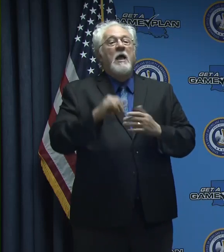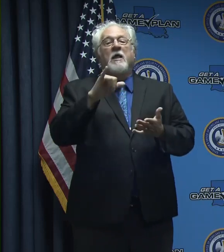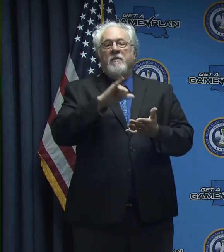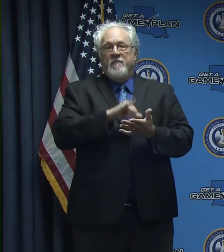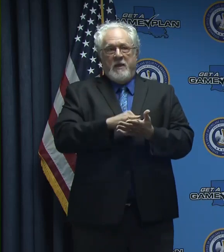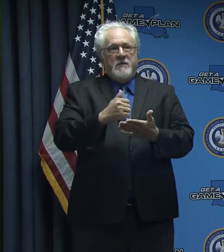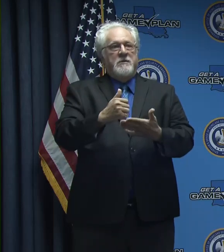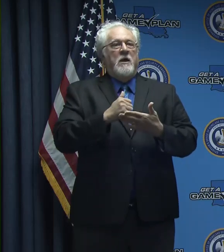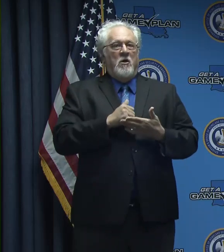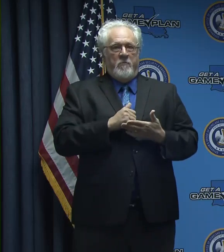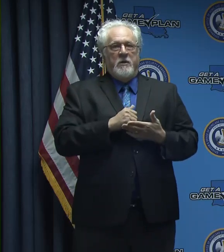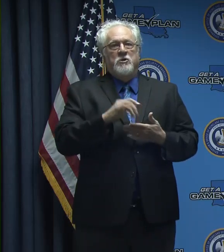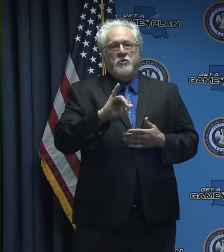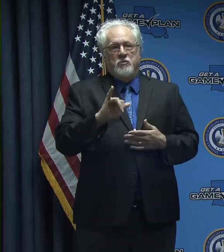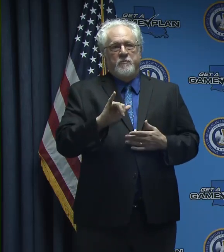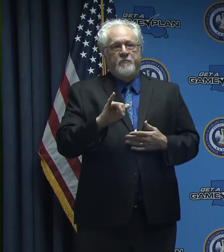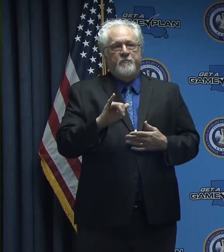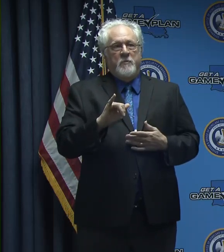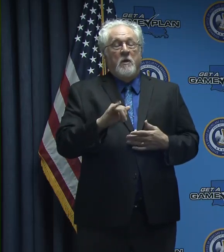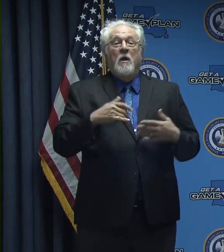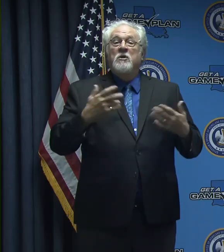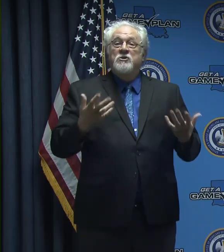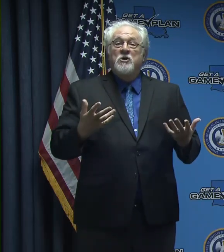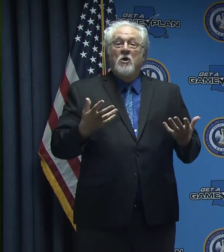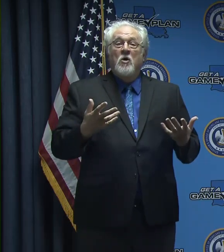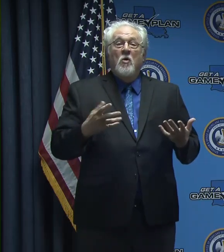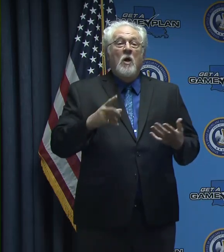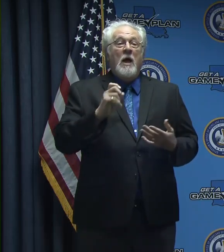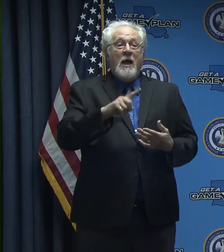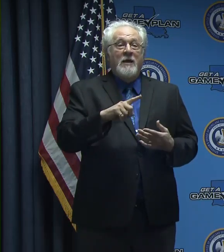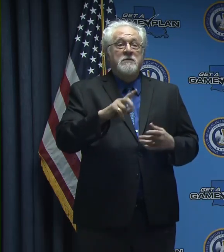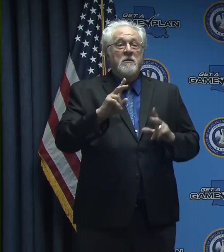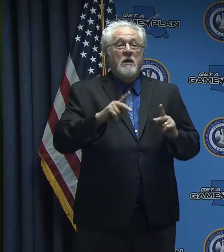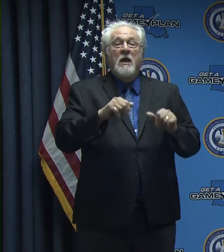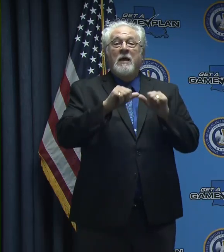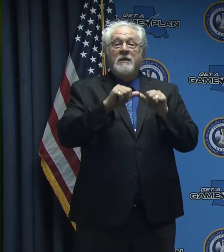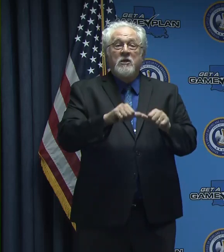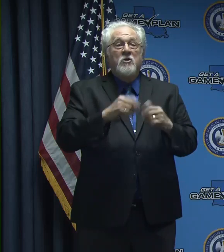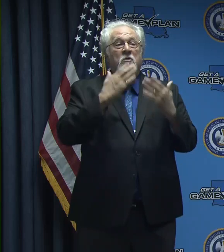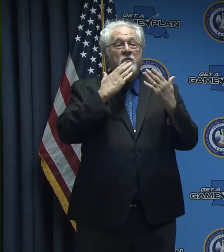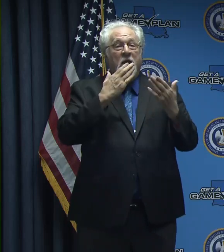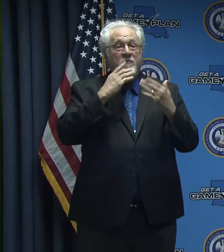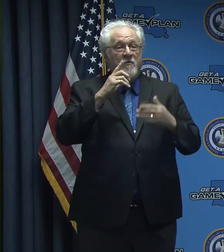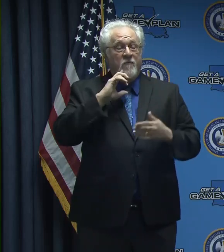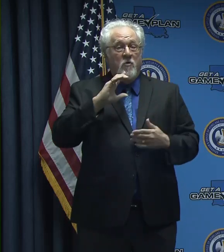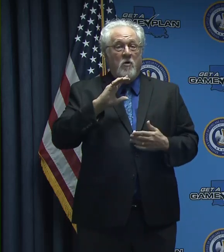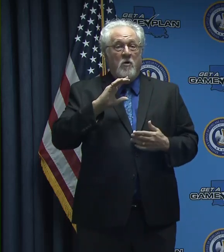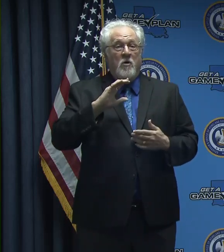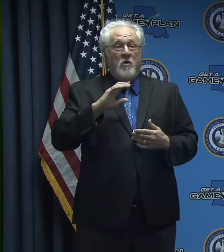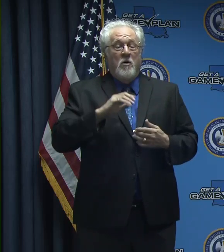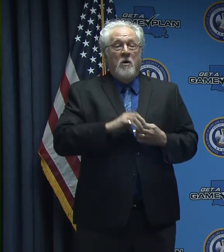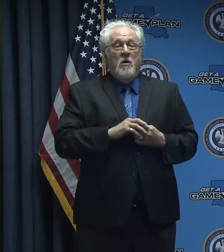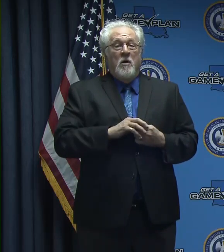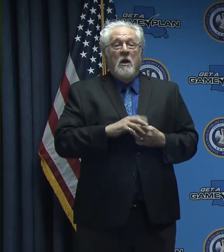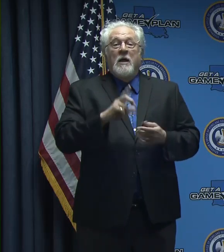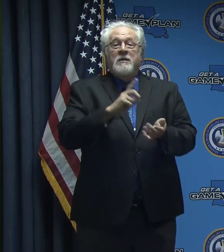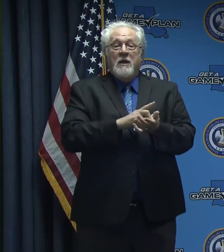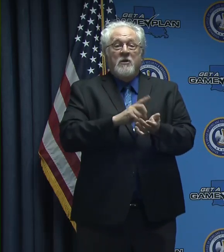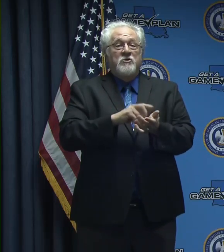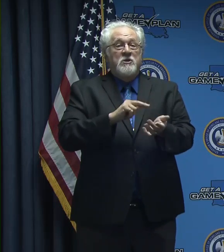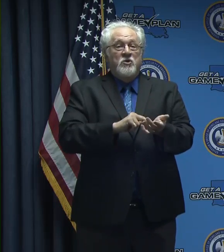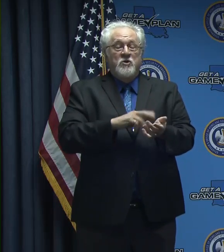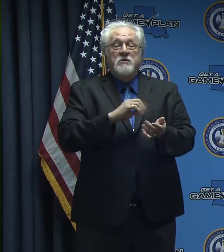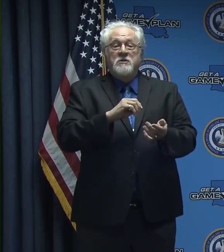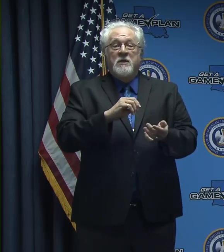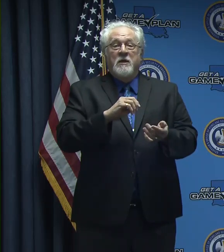is helping too. So I would just ask everybody to continue to be thankful for all the doctors and